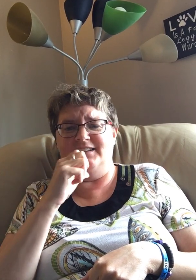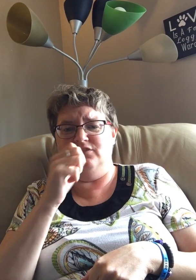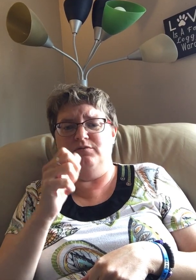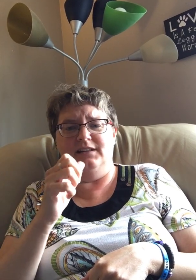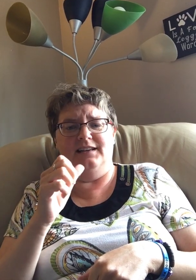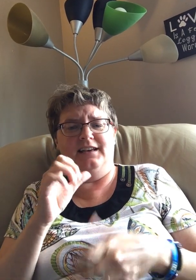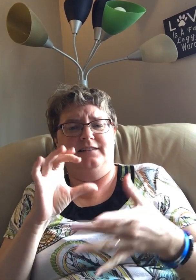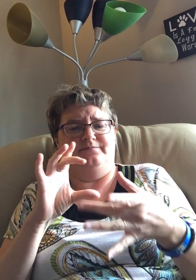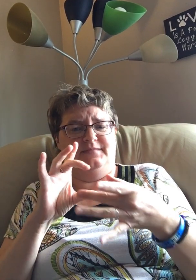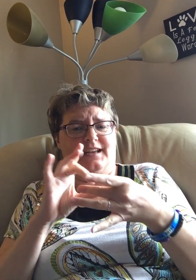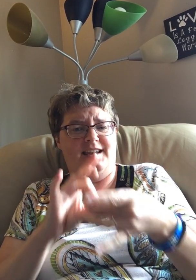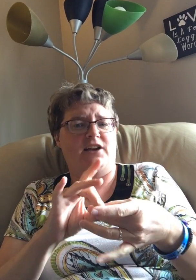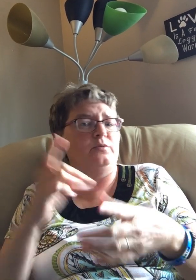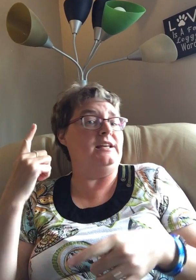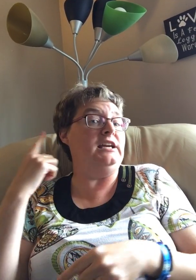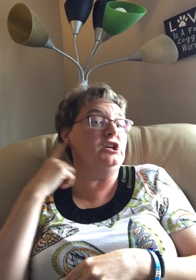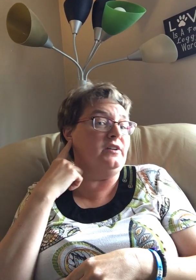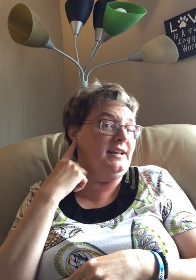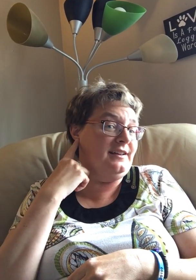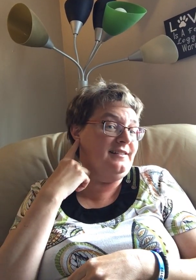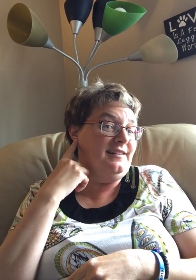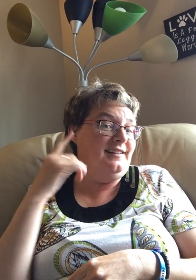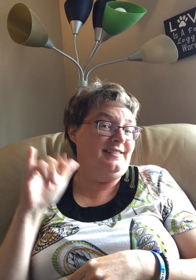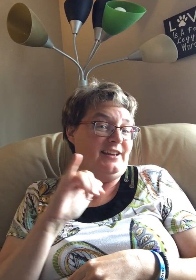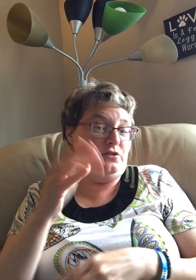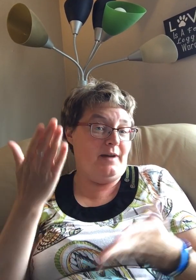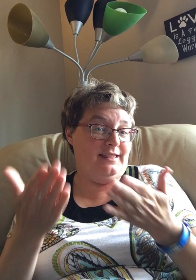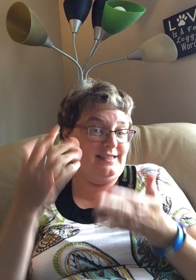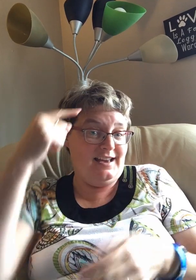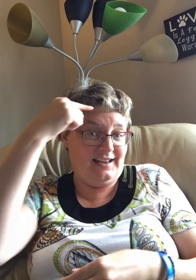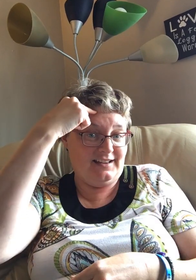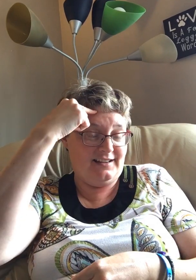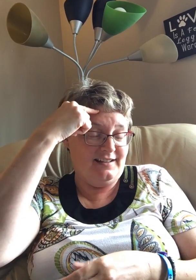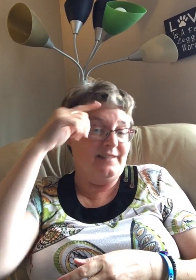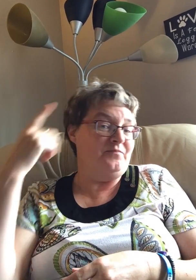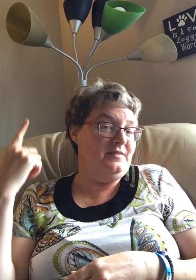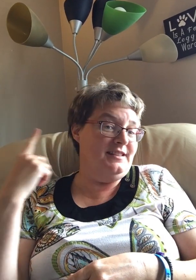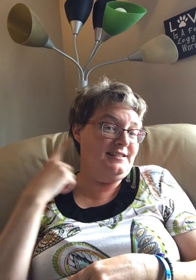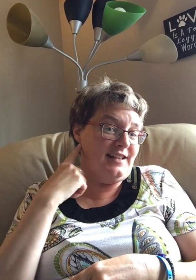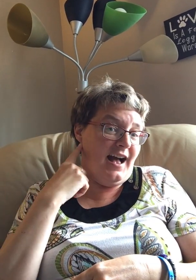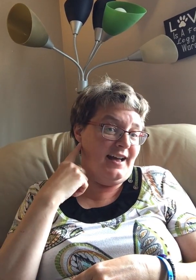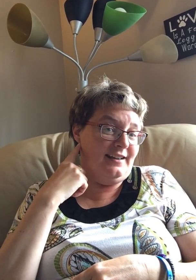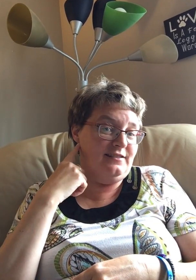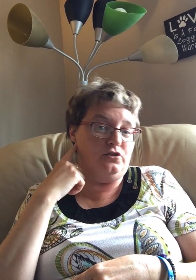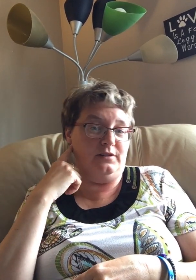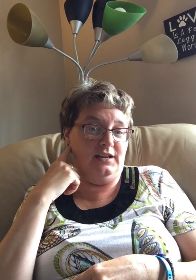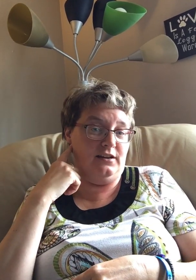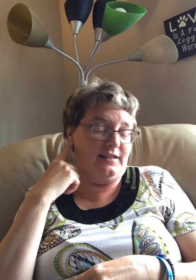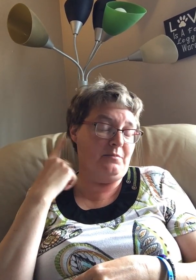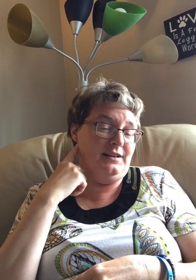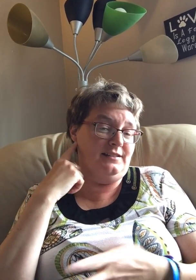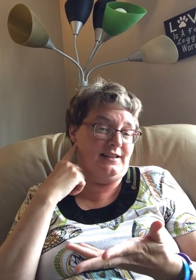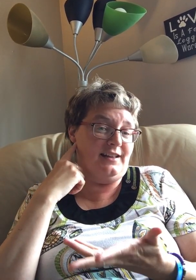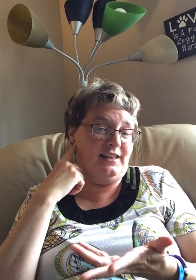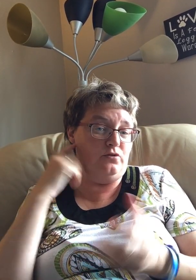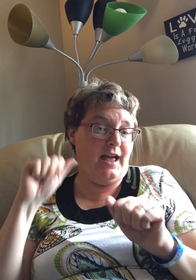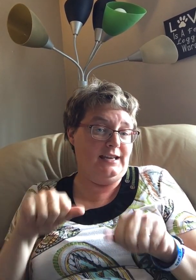doesn't really connect with hearing like you might think. This sign to hear, that means that you can